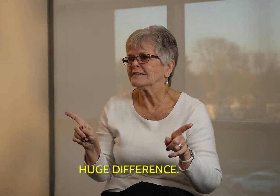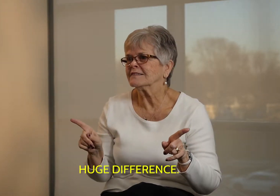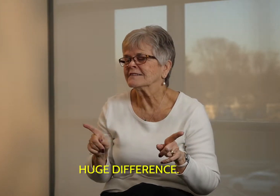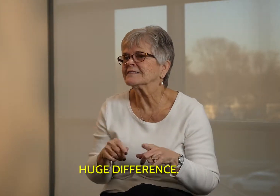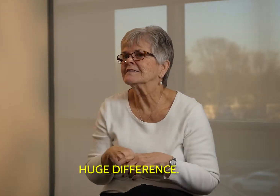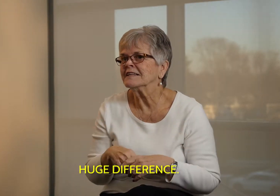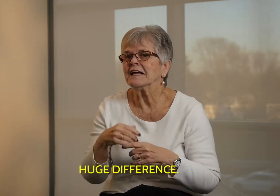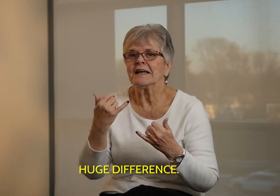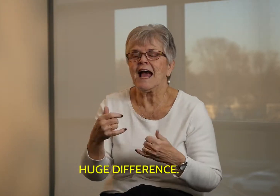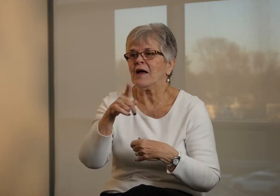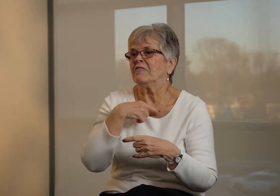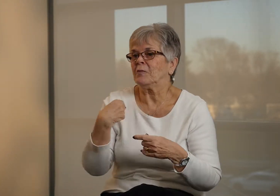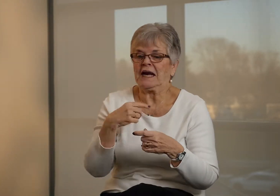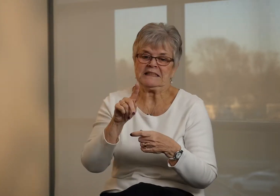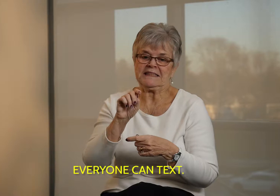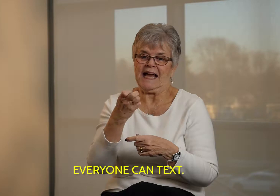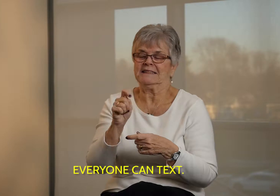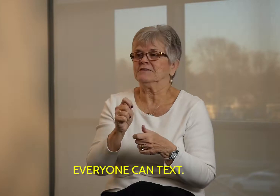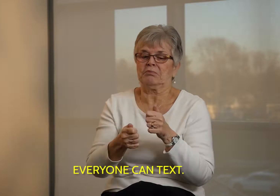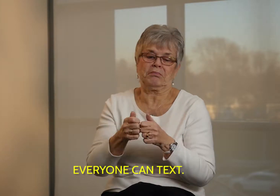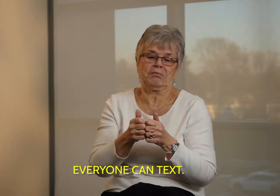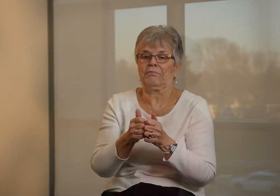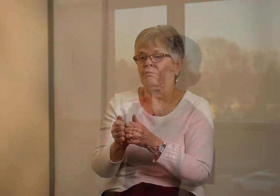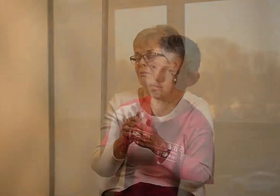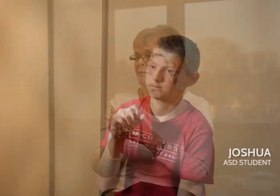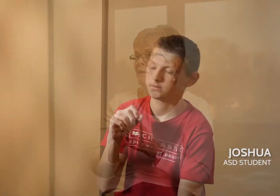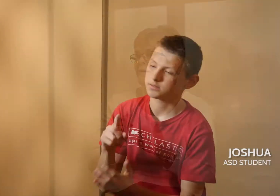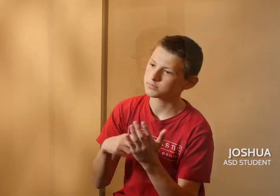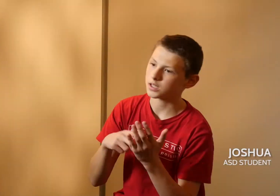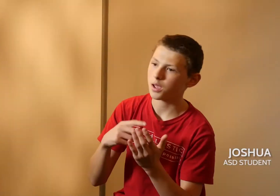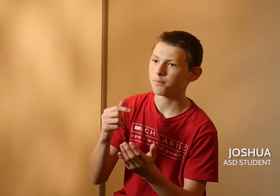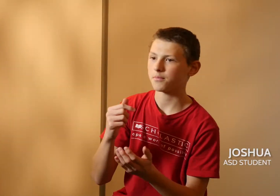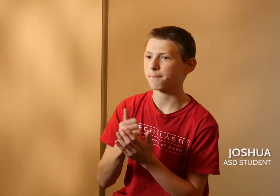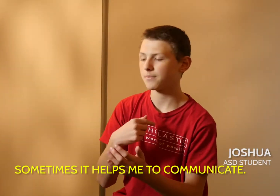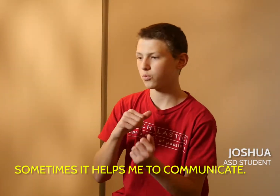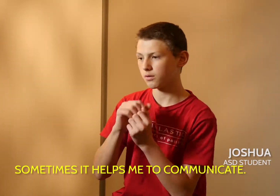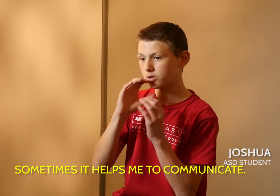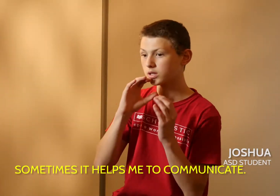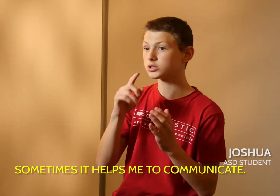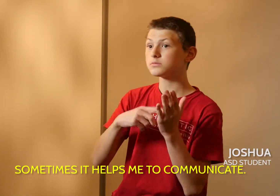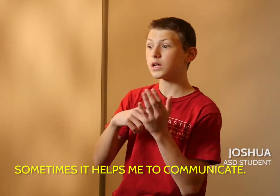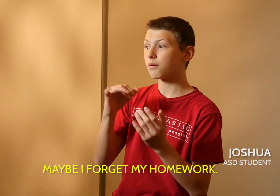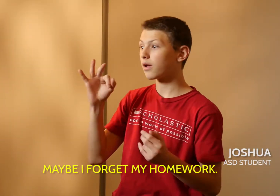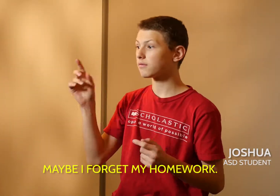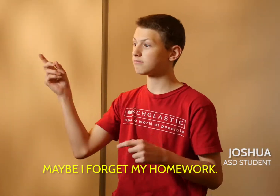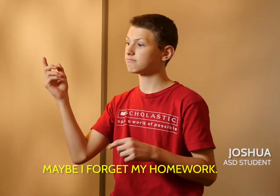Huge difference. Everybody can text. Sometimes it helps me to communicate. Maybe I forget